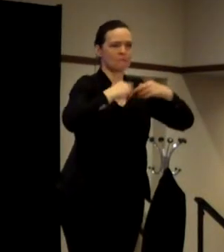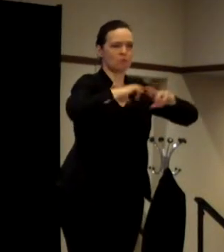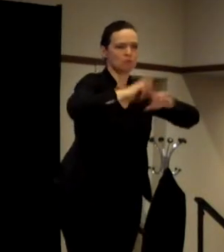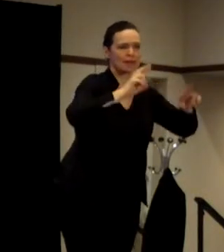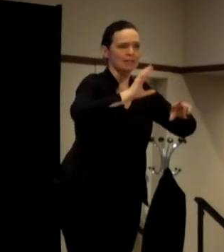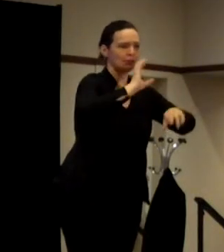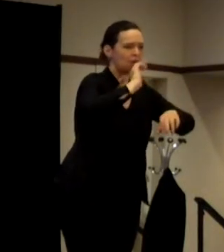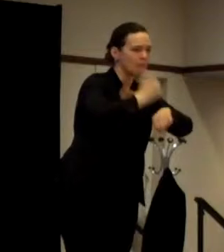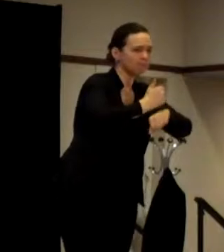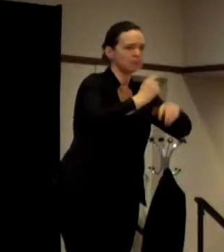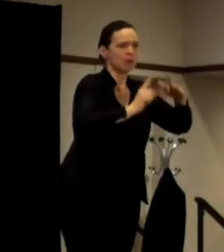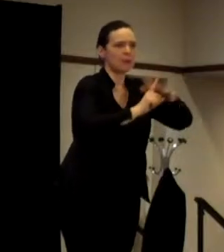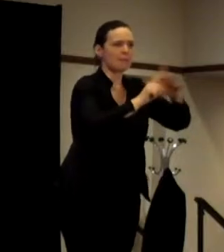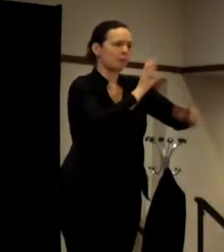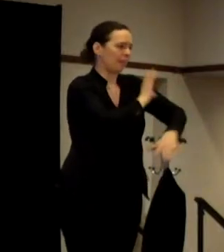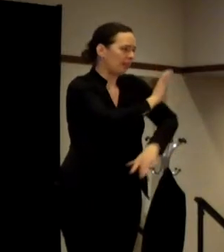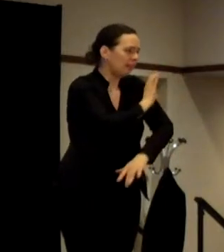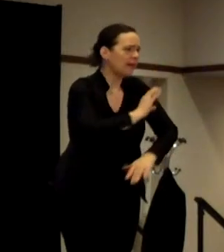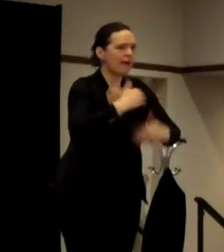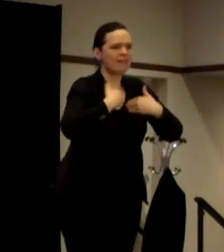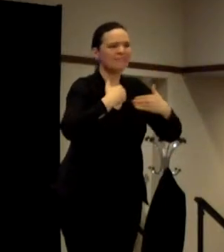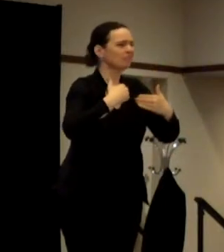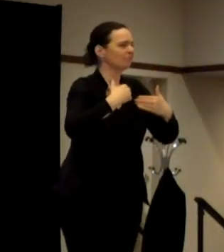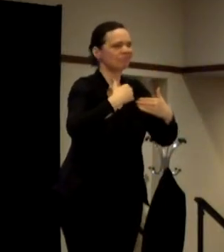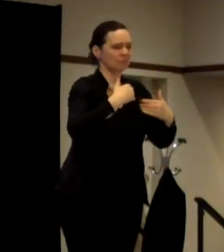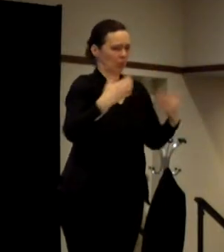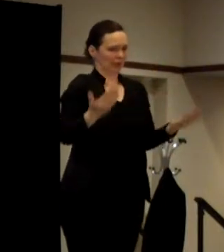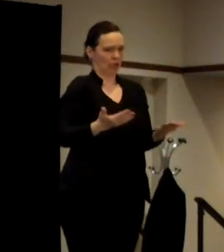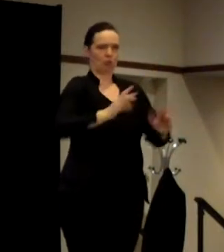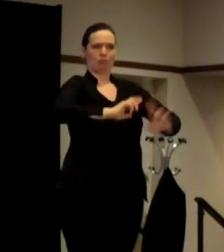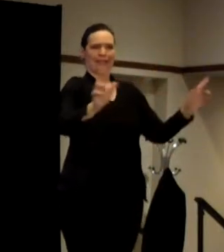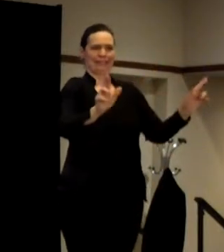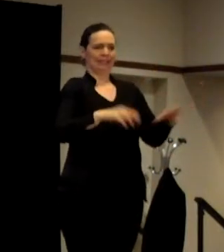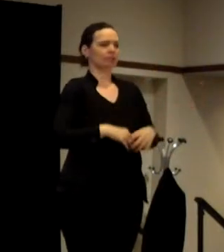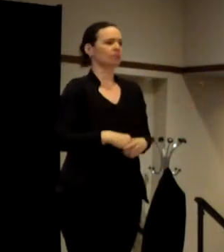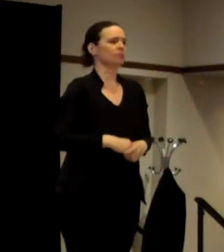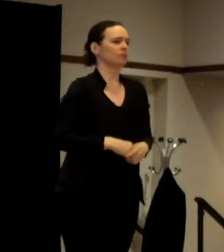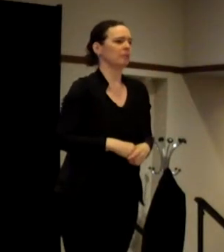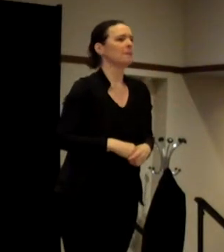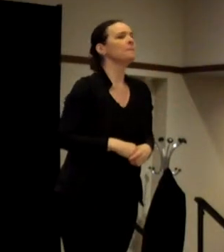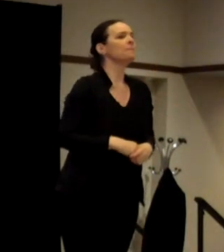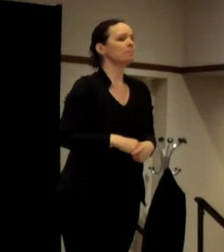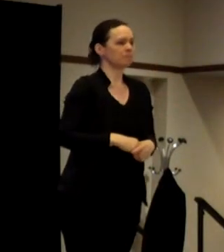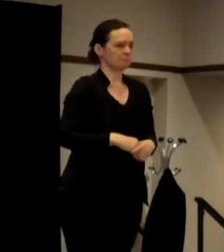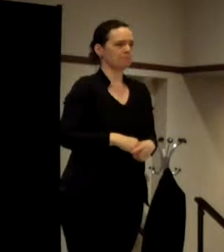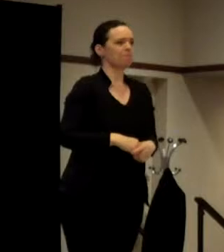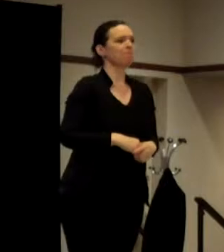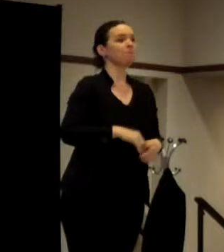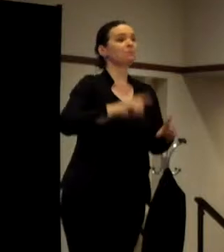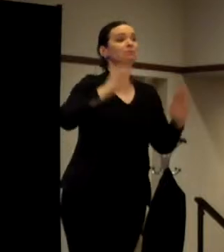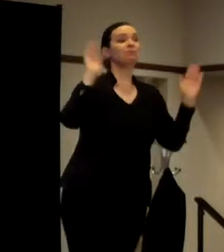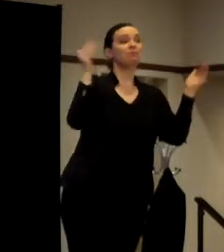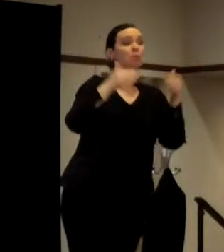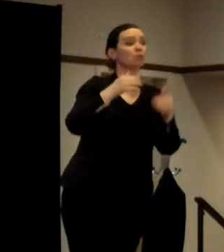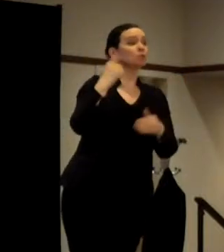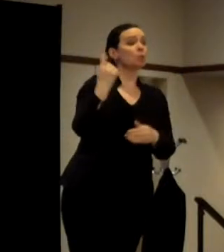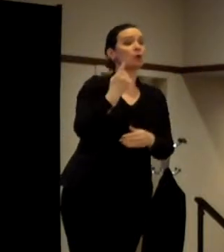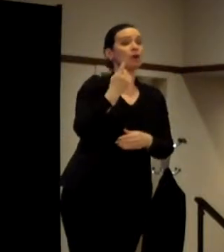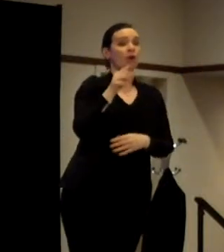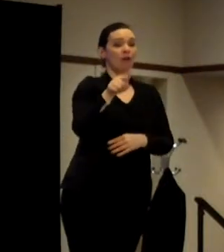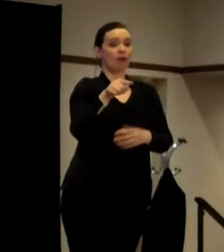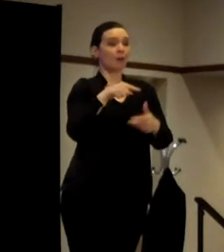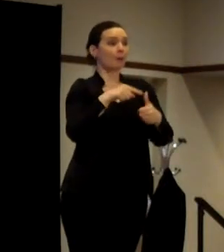doses, some counties, for example, can't handle Pfizer, or they only want Moderna. So depending on all